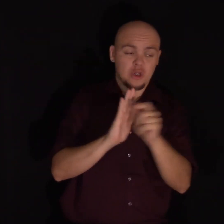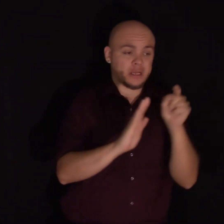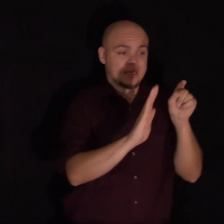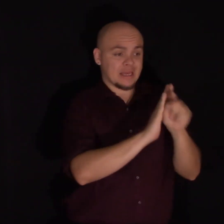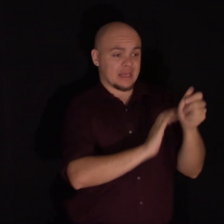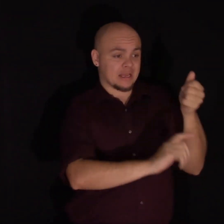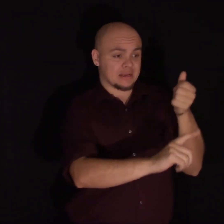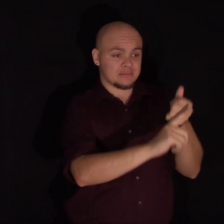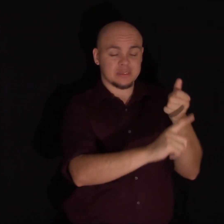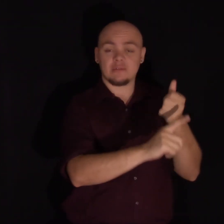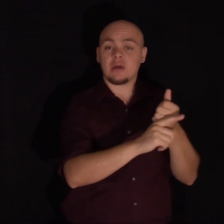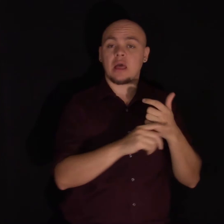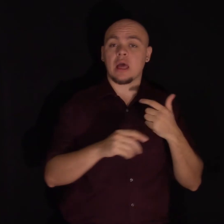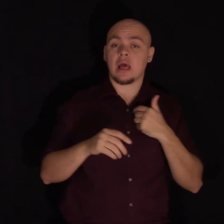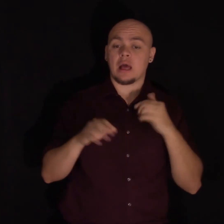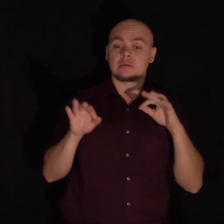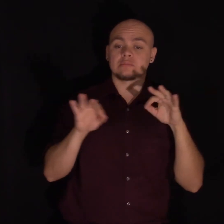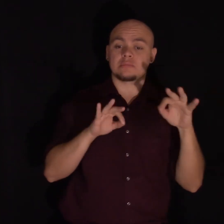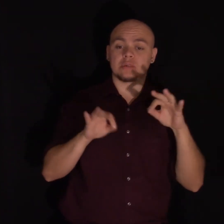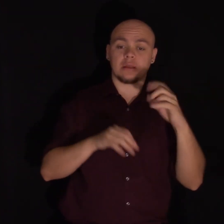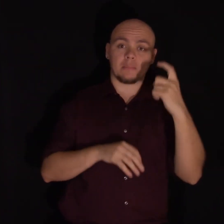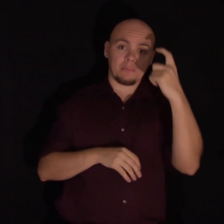about mental health.